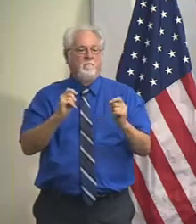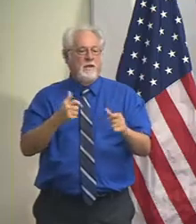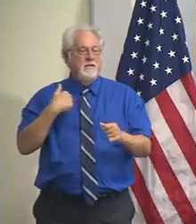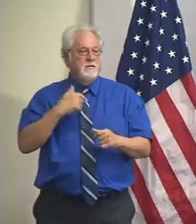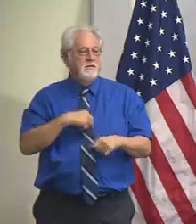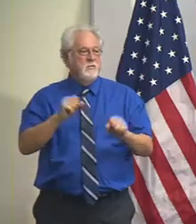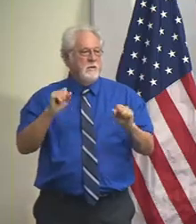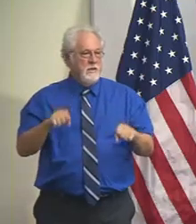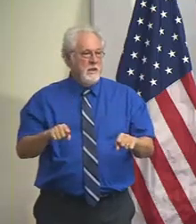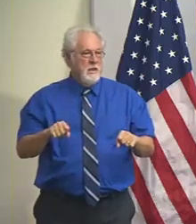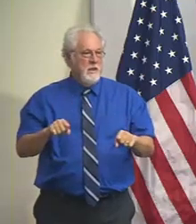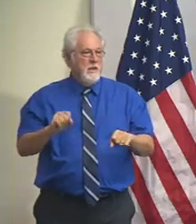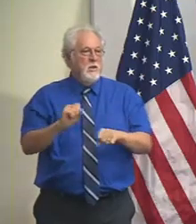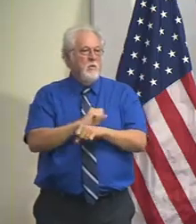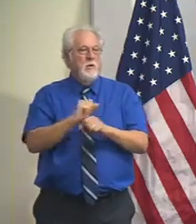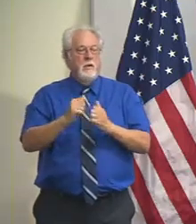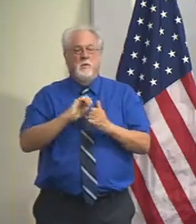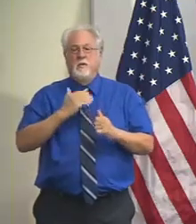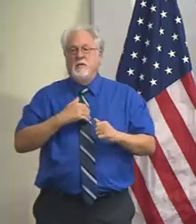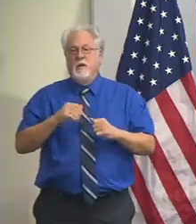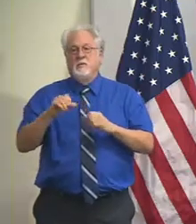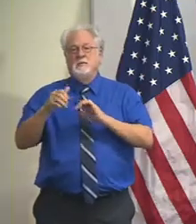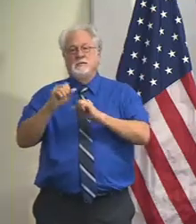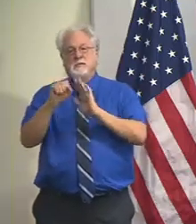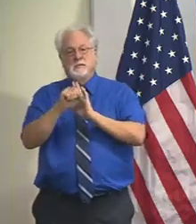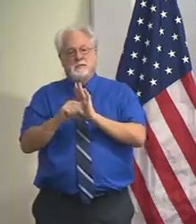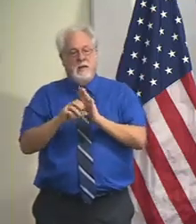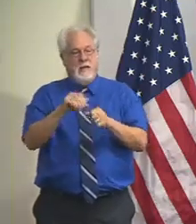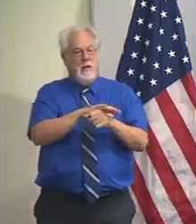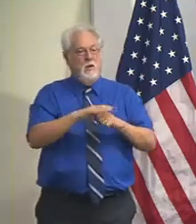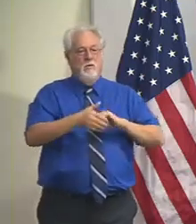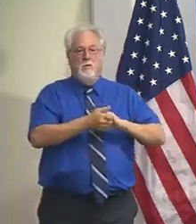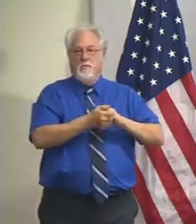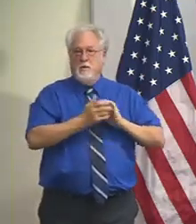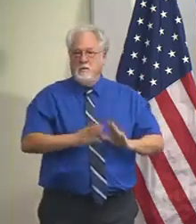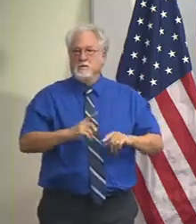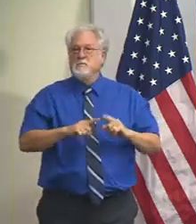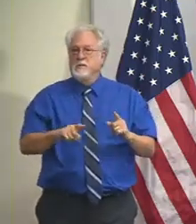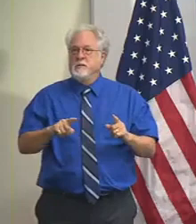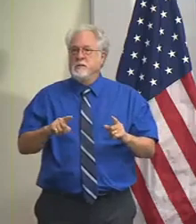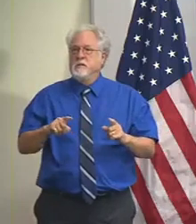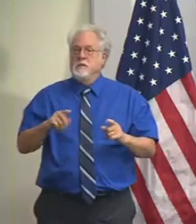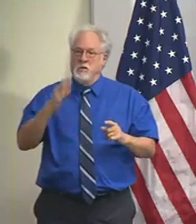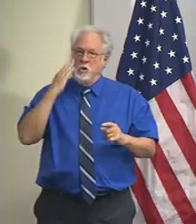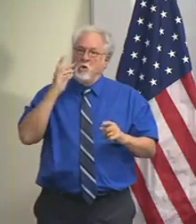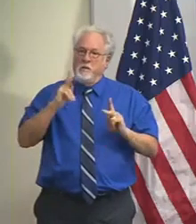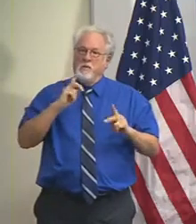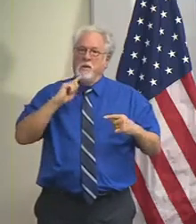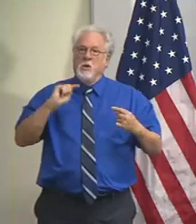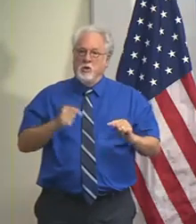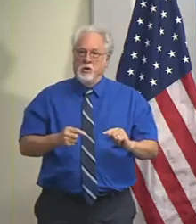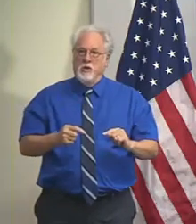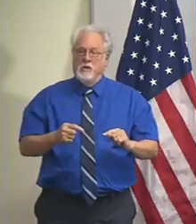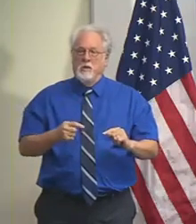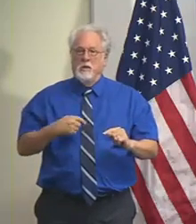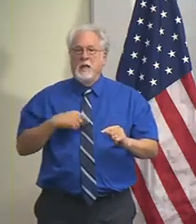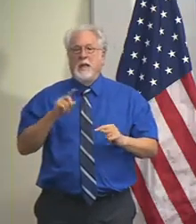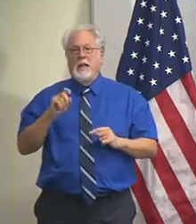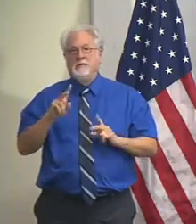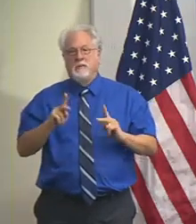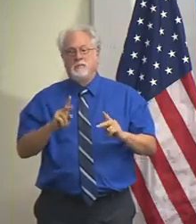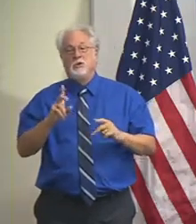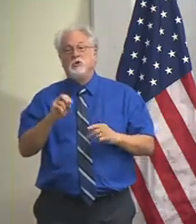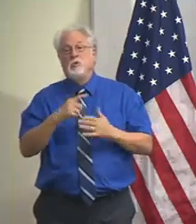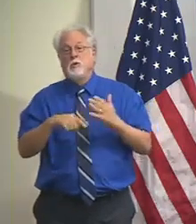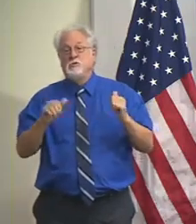possibly move, working with all our state and local partners. But we are mindful that people are hurting. And so we ask that people do